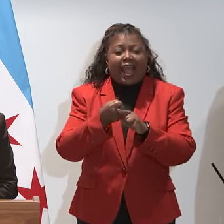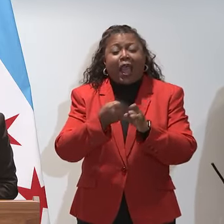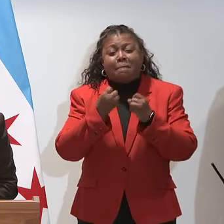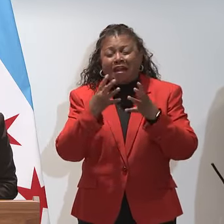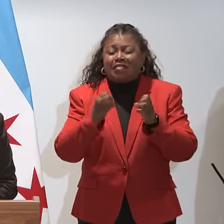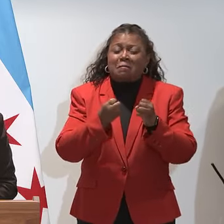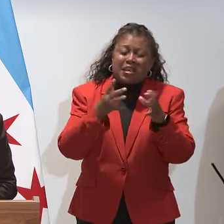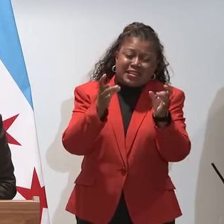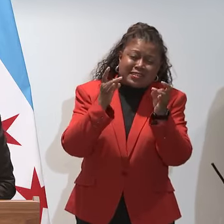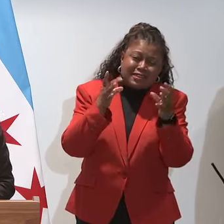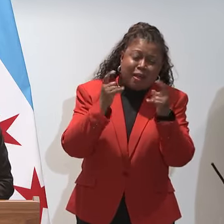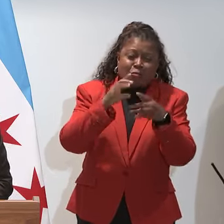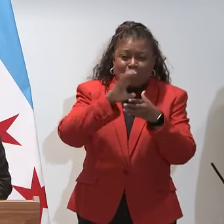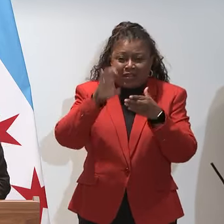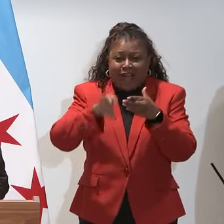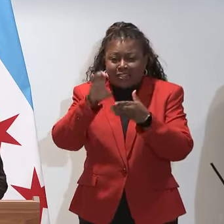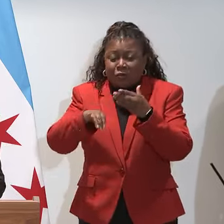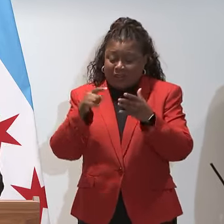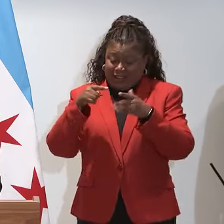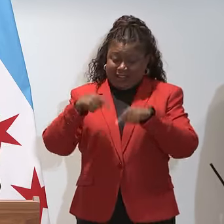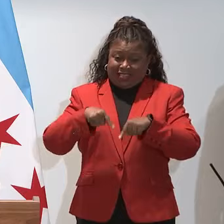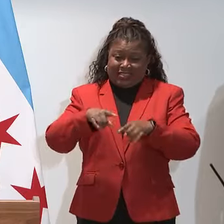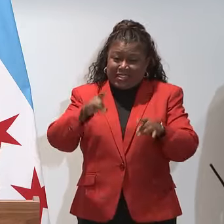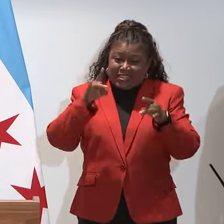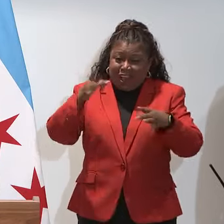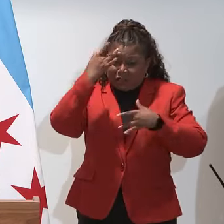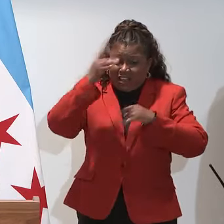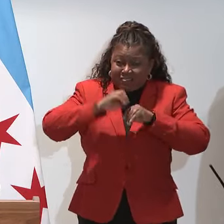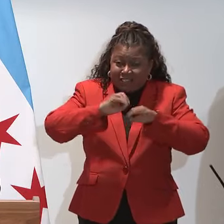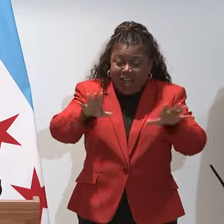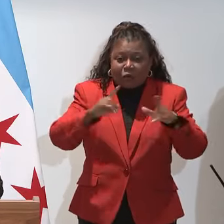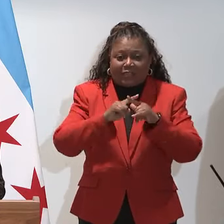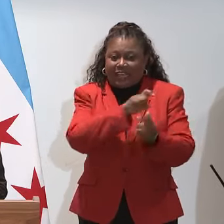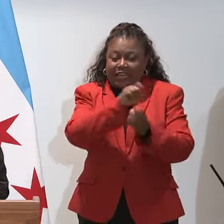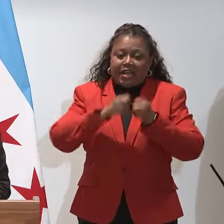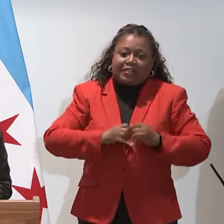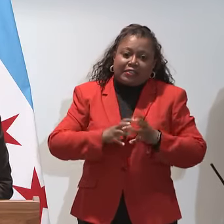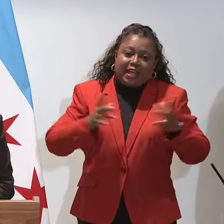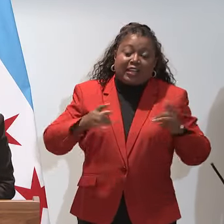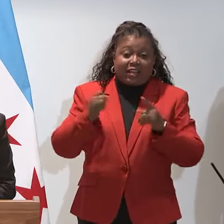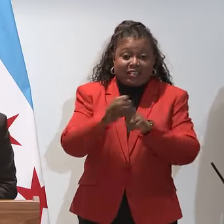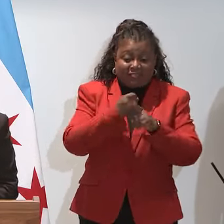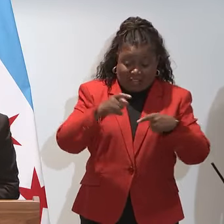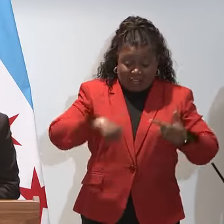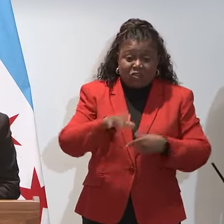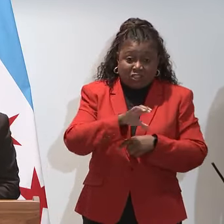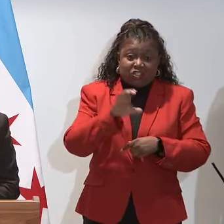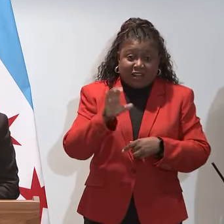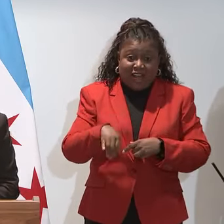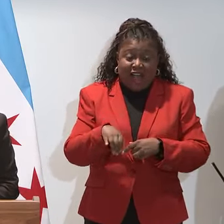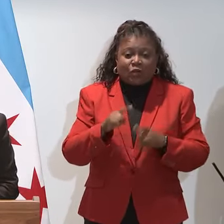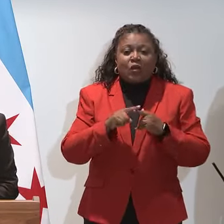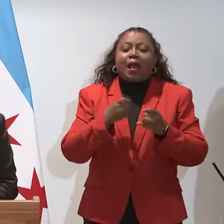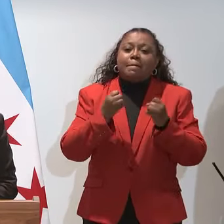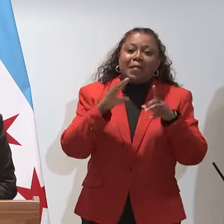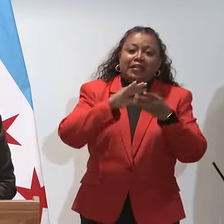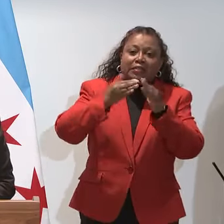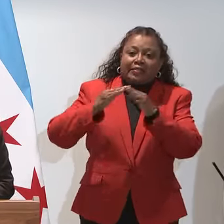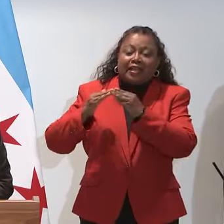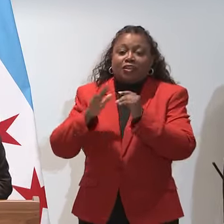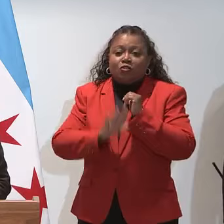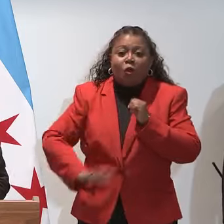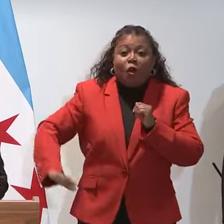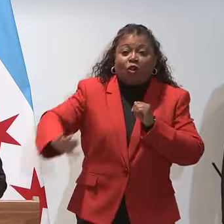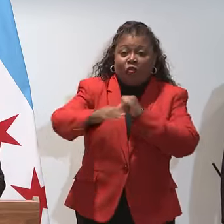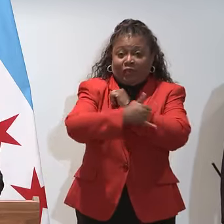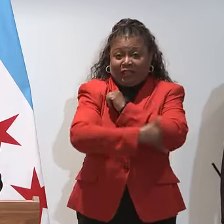among the many terrible consequences of this deadly virus is it exacerbated the violence here in Chicago and in many cities